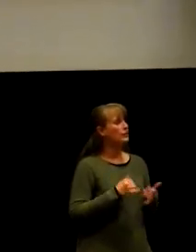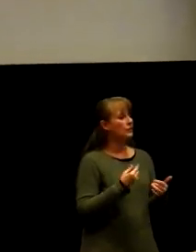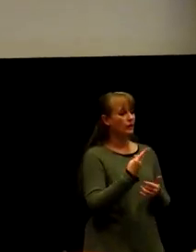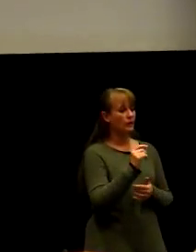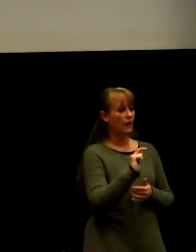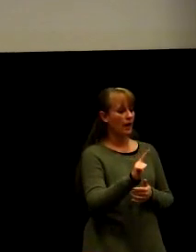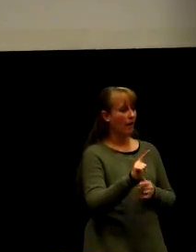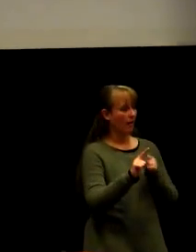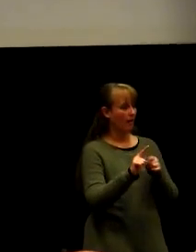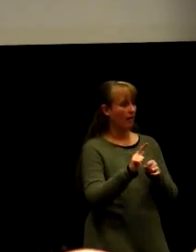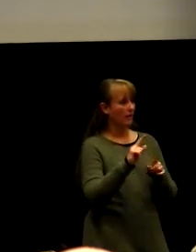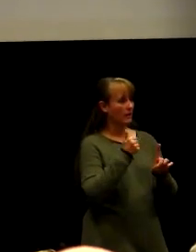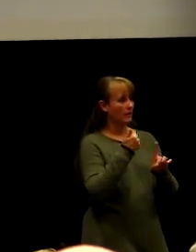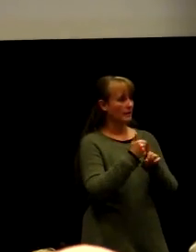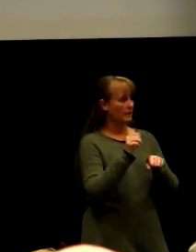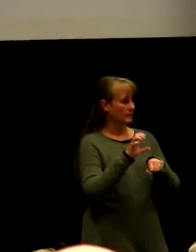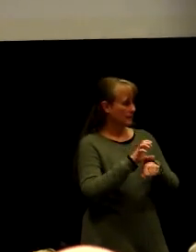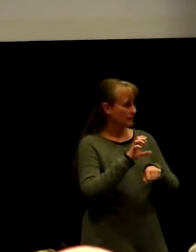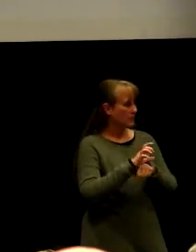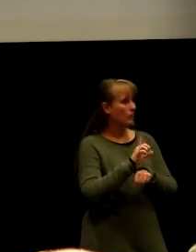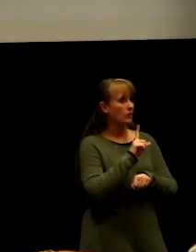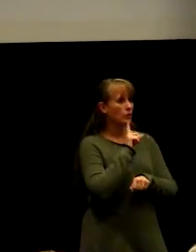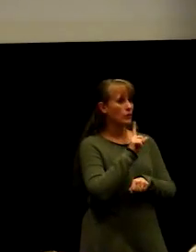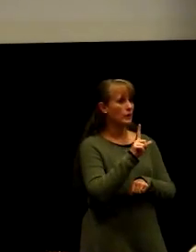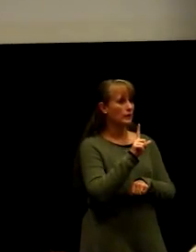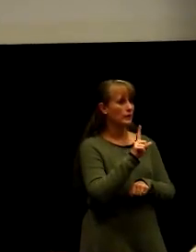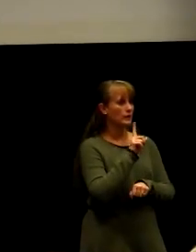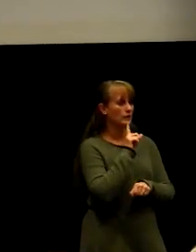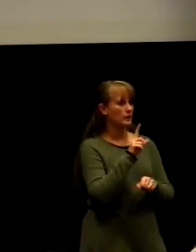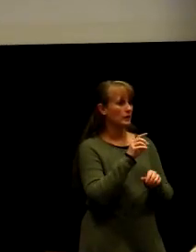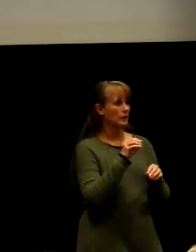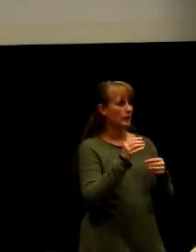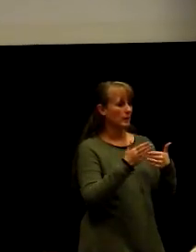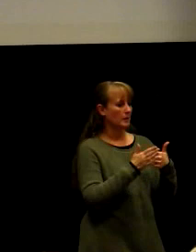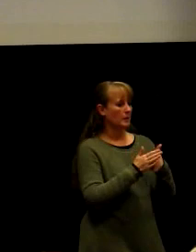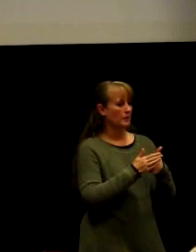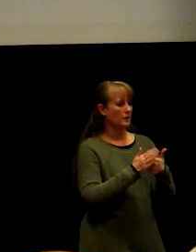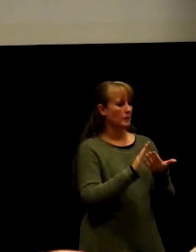Hal is an artificial intelligence that seems to be moving very closely